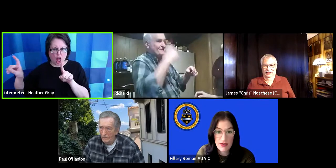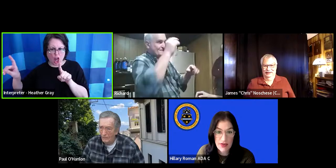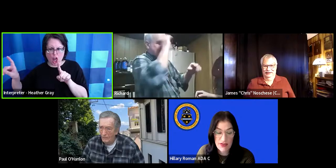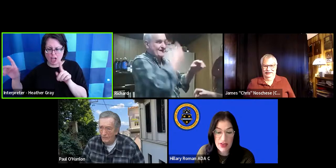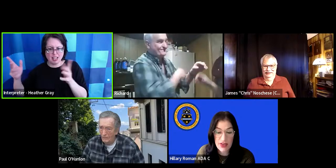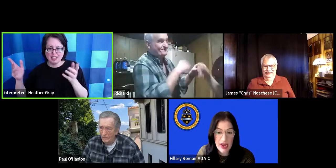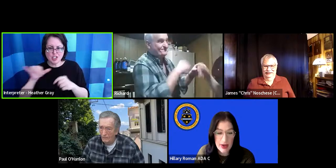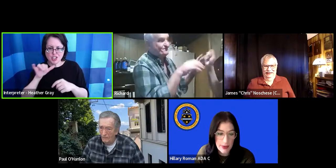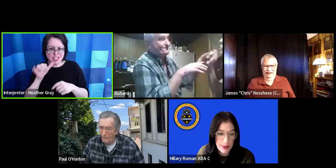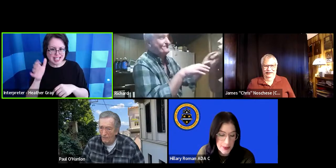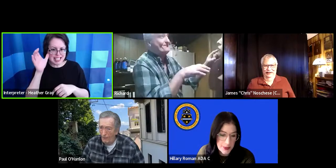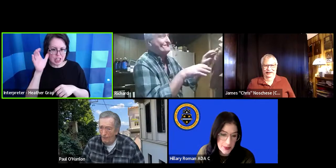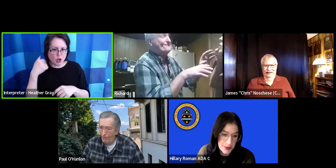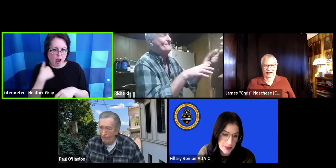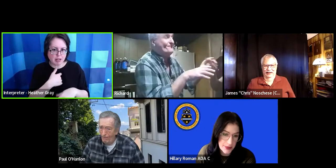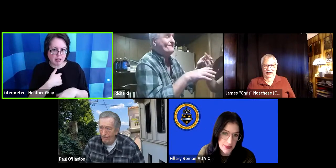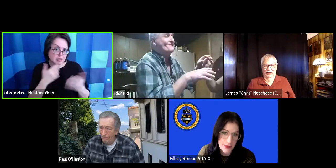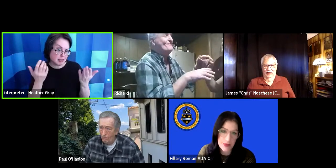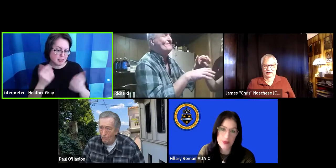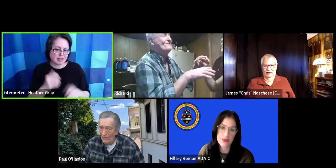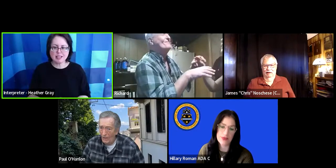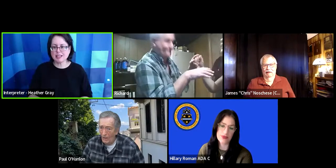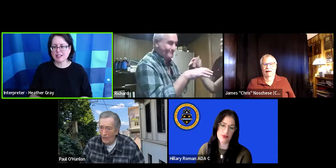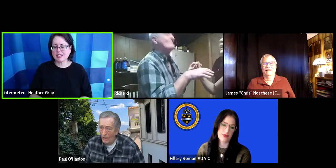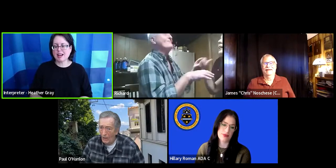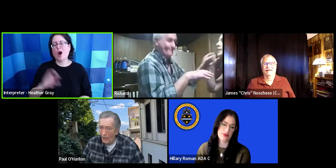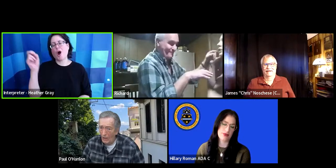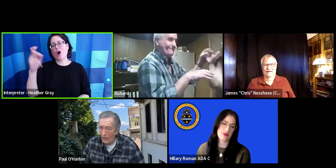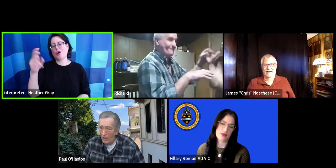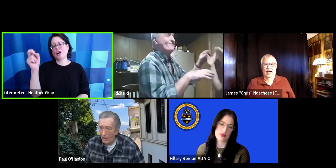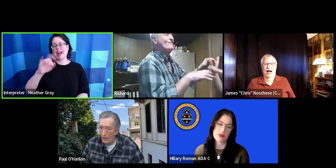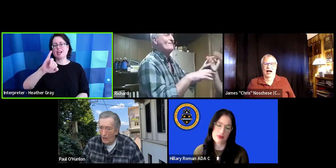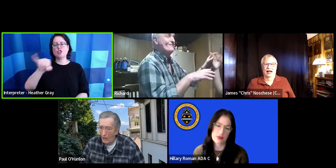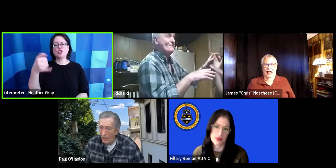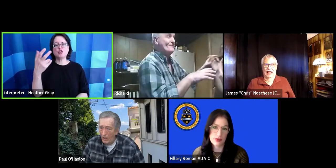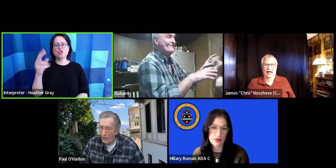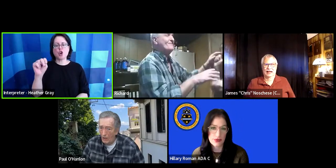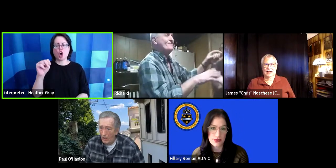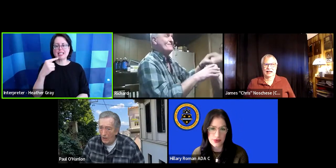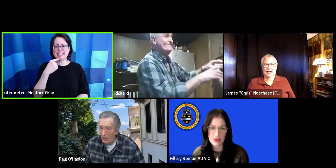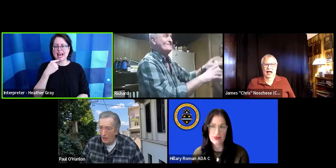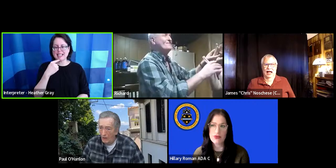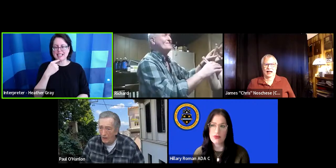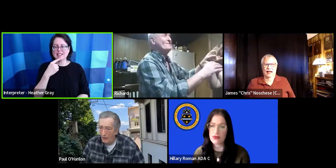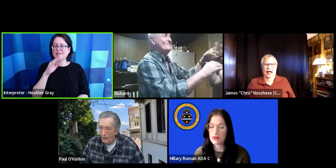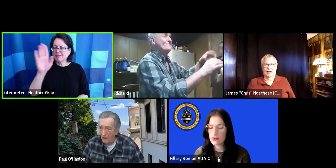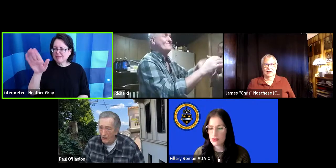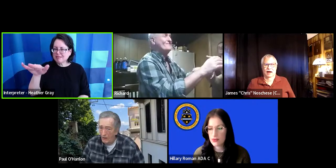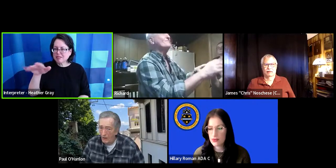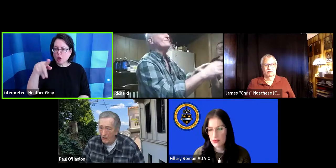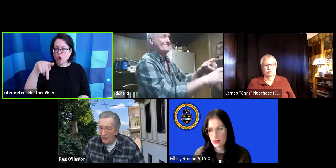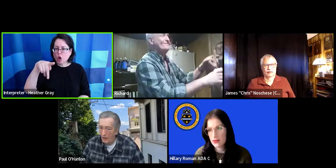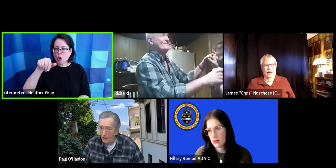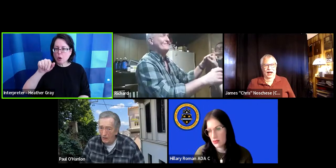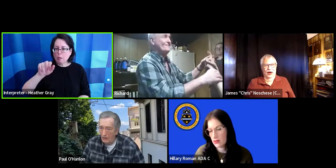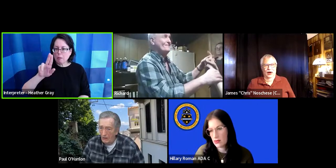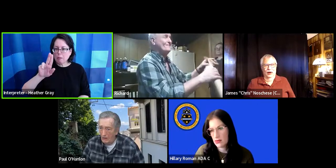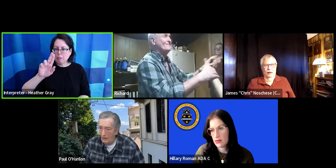Well, let's do it this way then. Paul, would you like to make some comments since you were there?